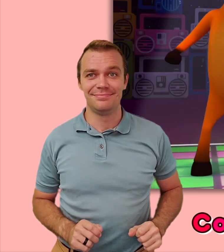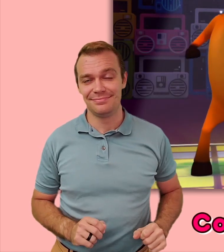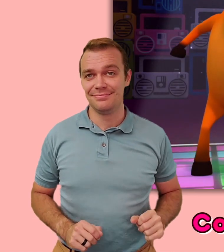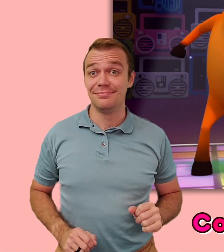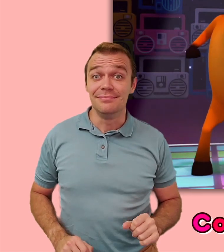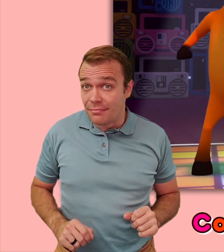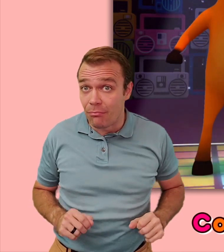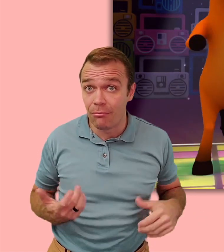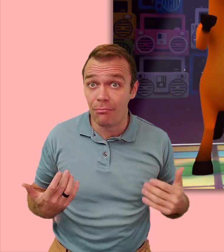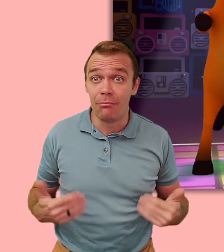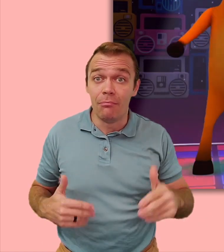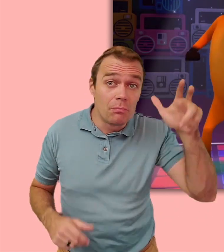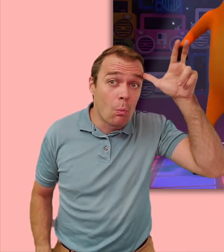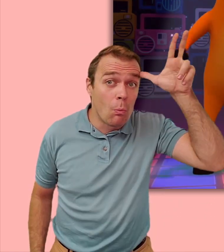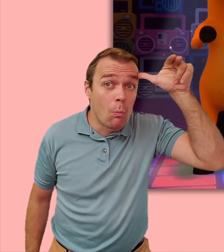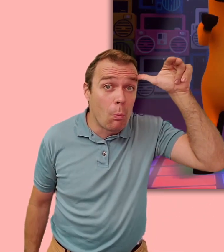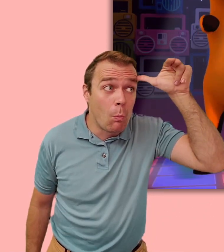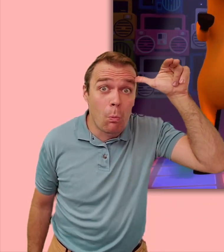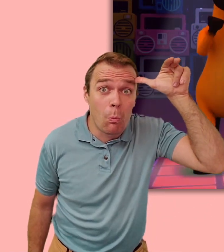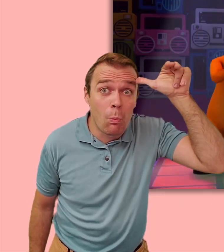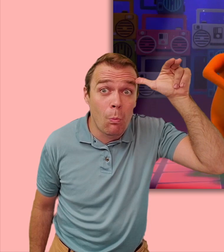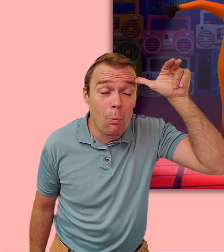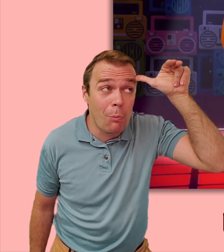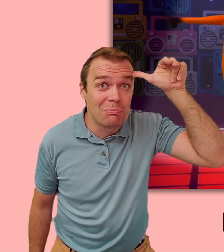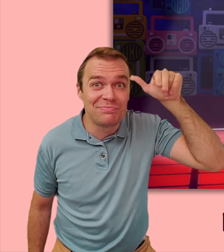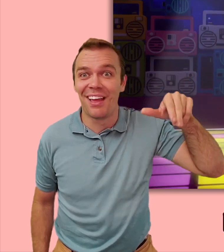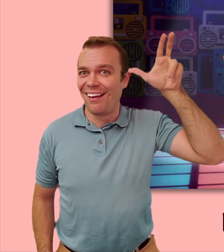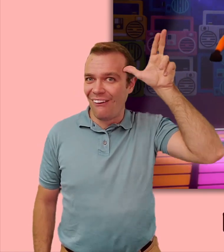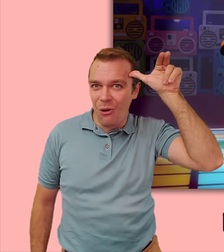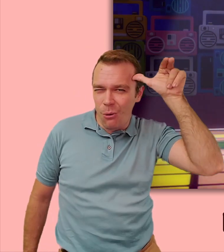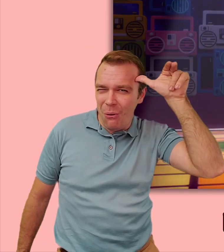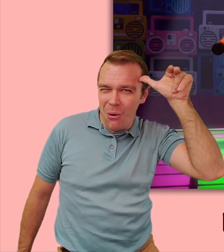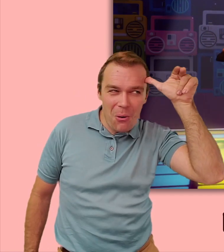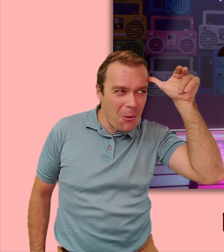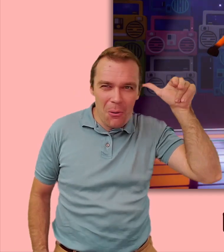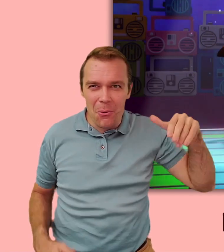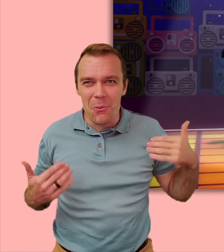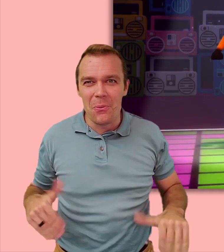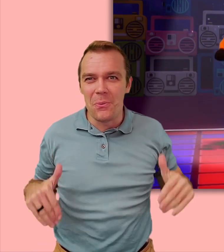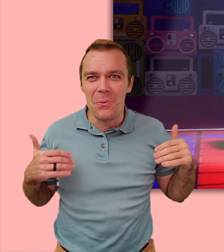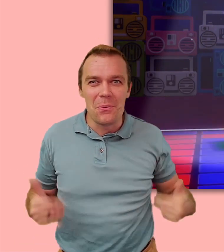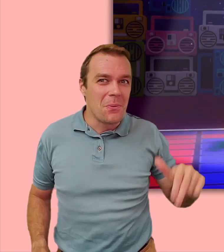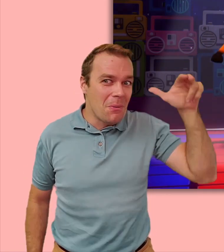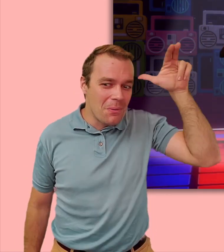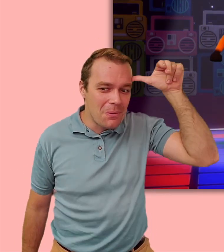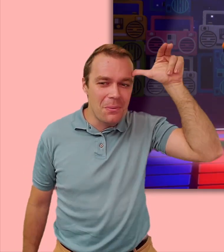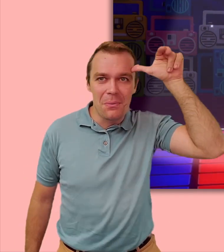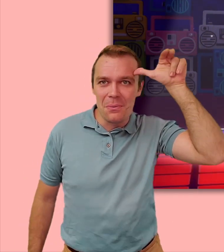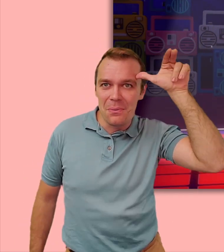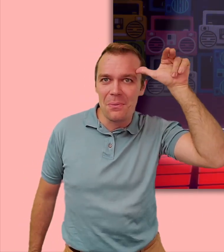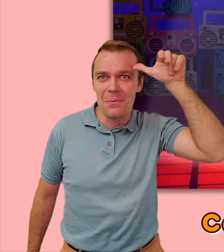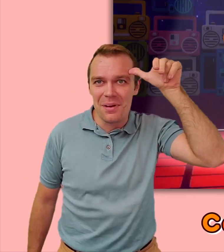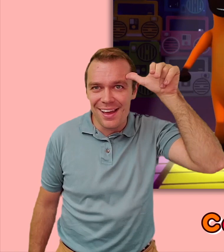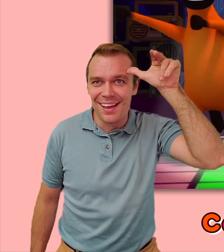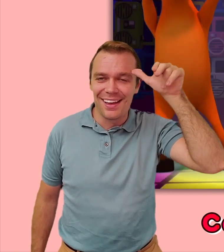Can you hear the horse go neigh, neigh, neigh? Listen to the horse go neigh, neigh,